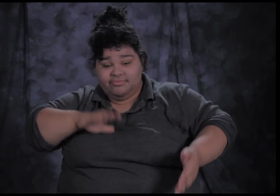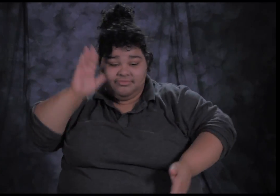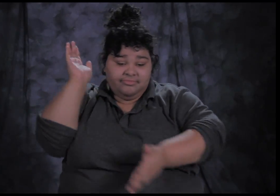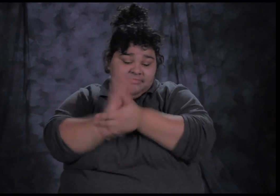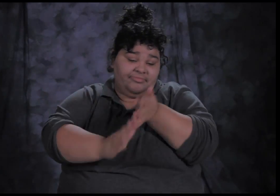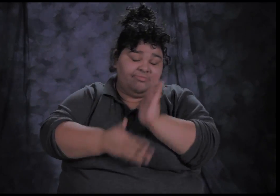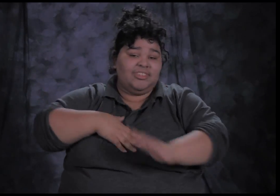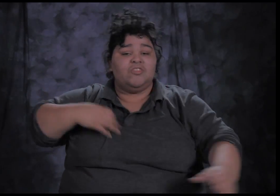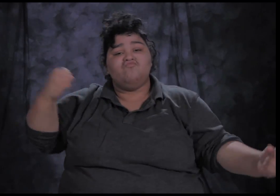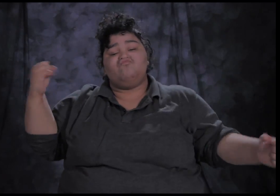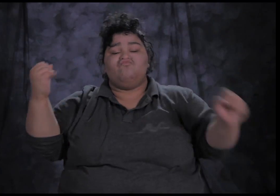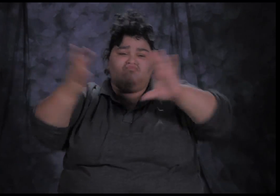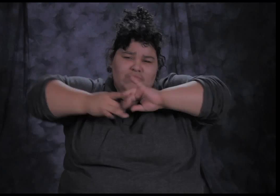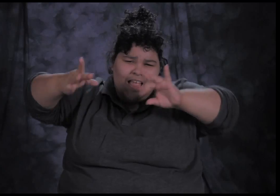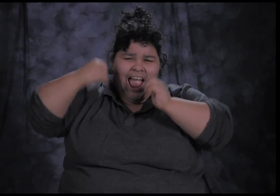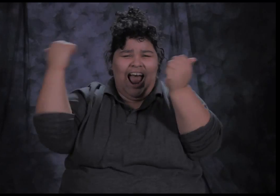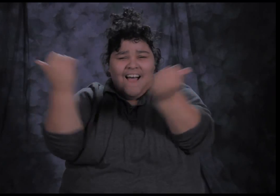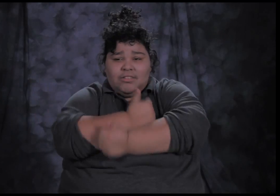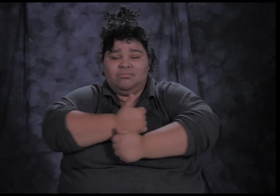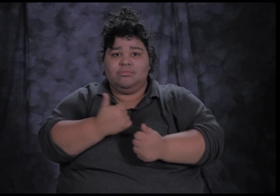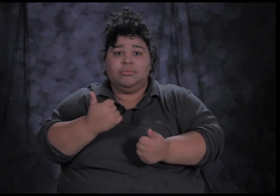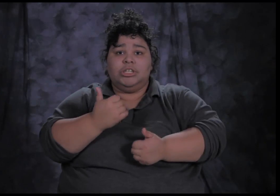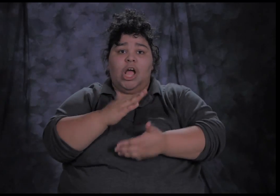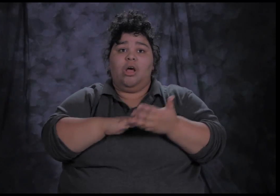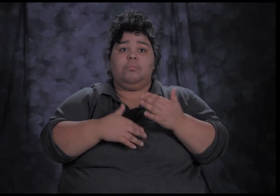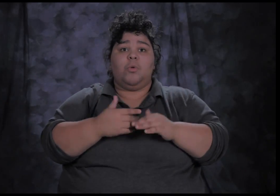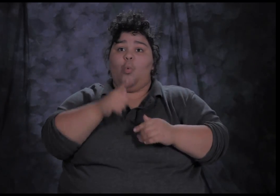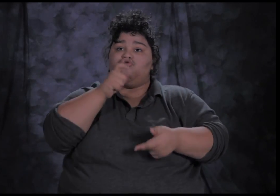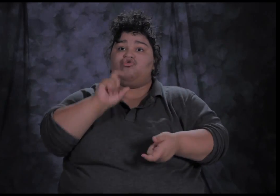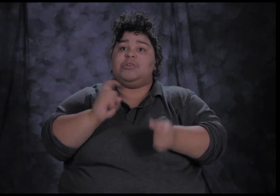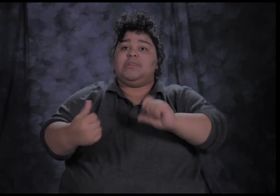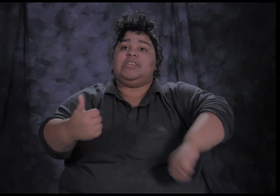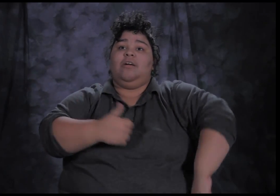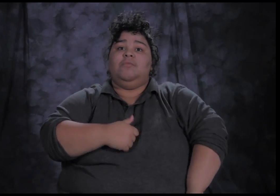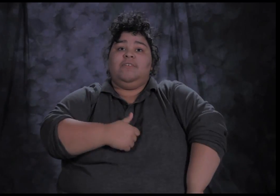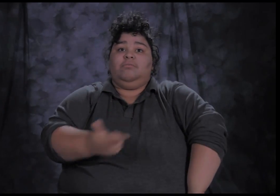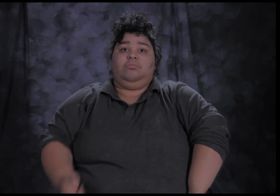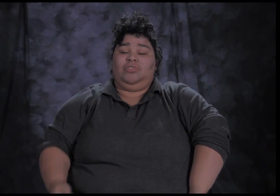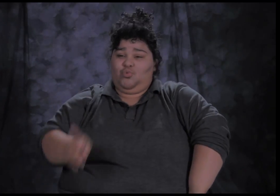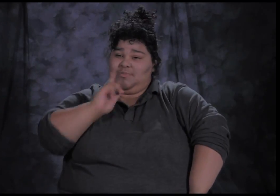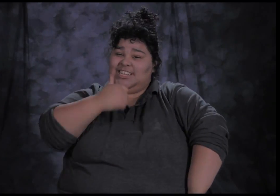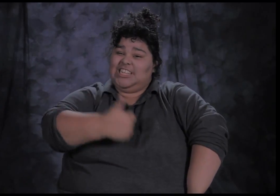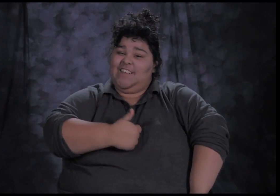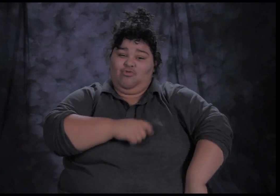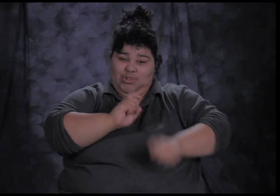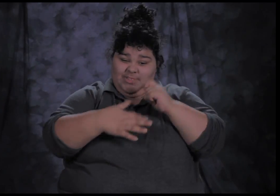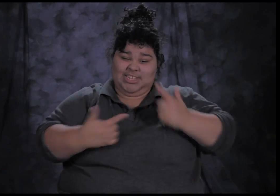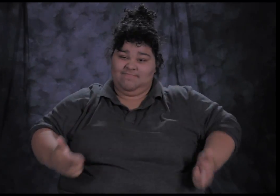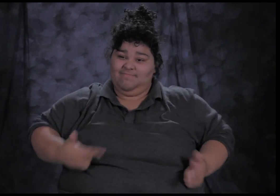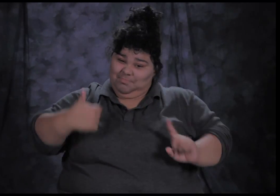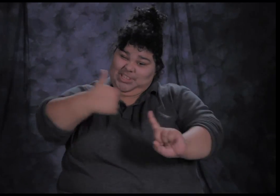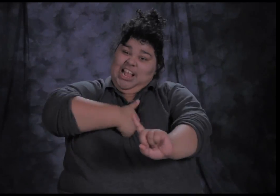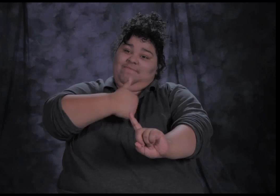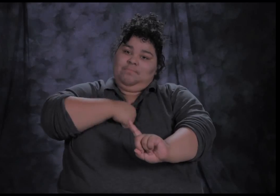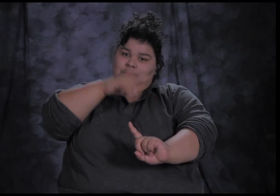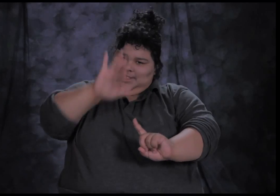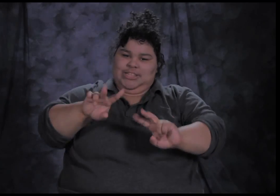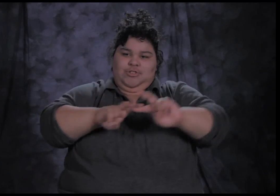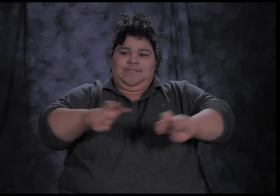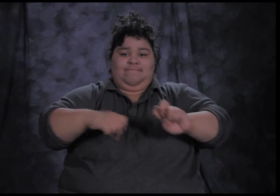I wouldn't say that the recovery was fast because it wasn't. It took a lot of time, about 7 months or so.